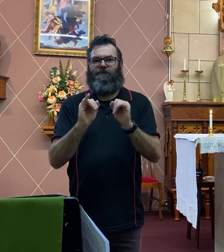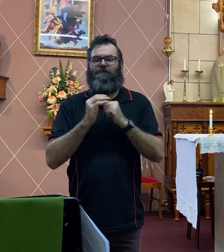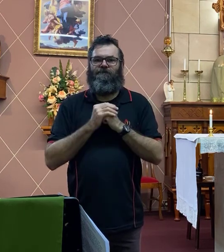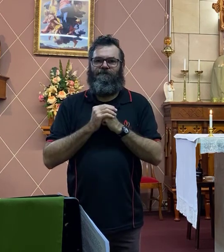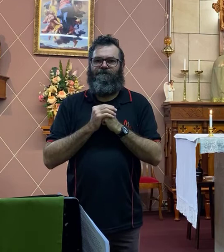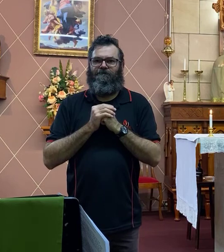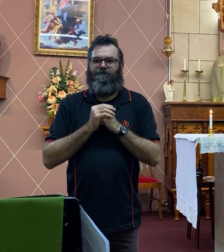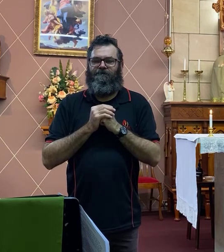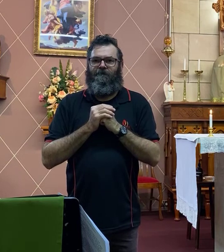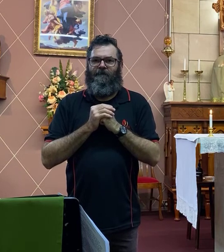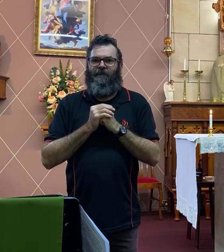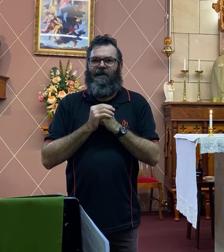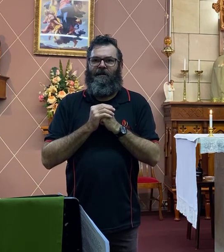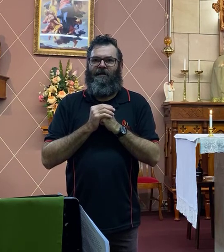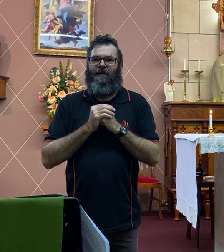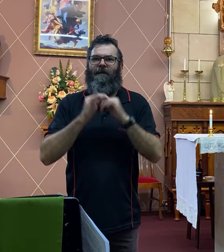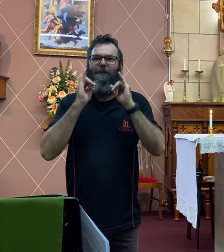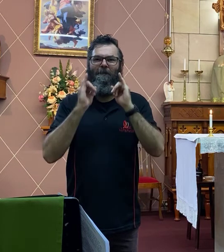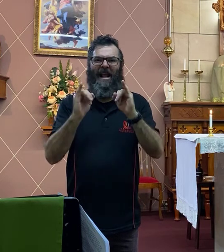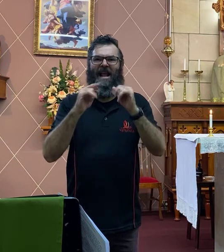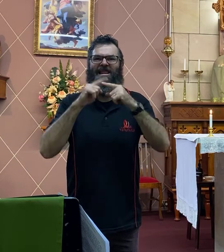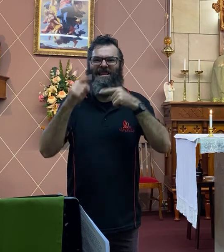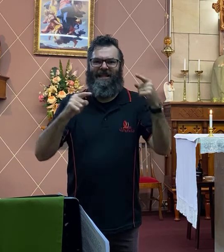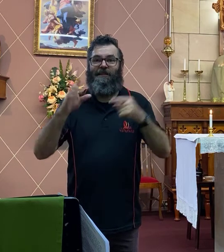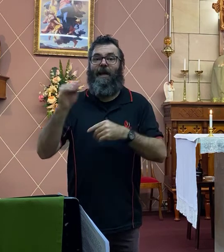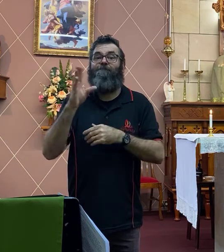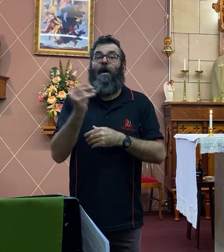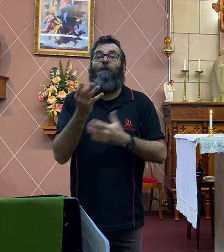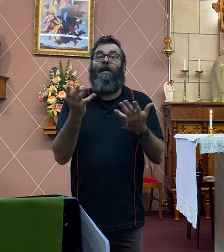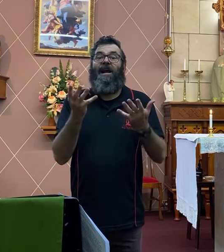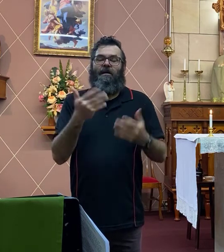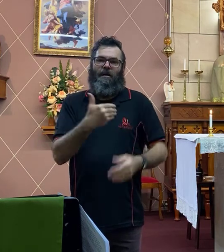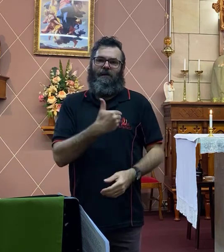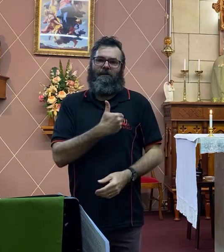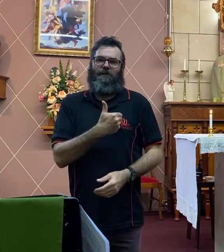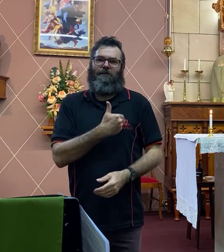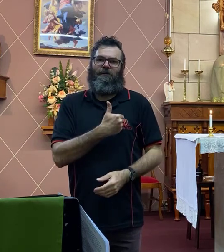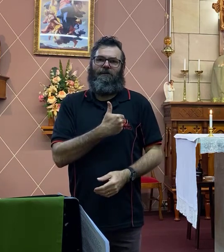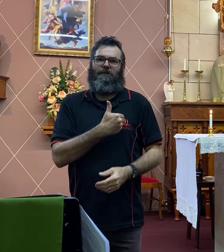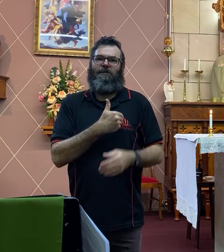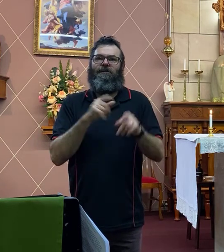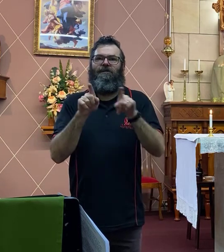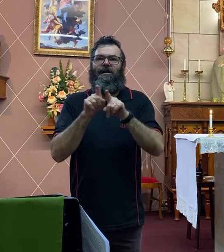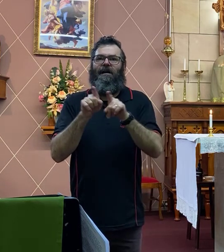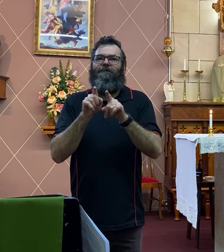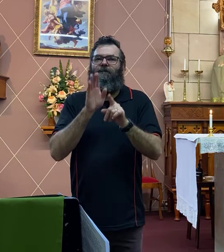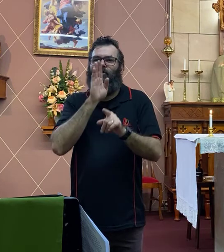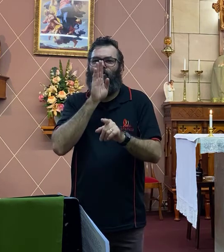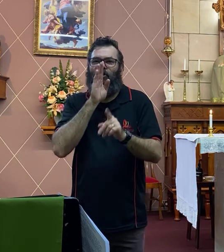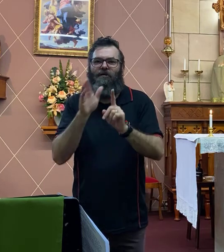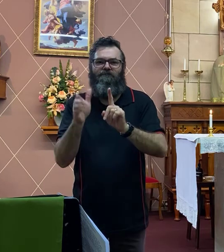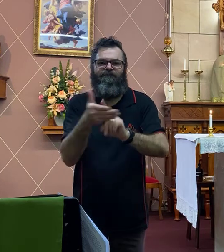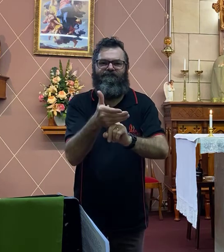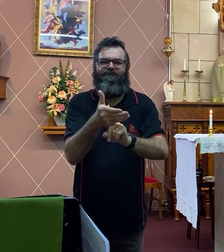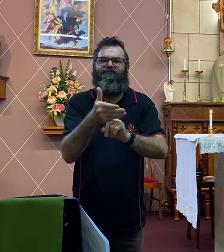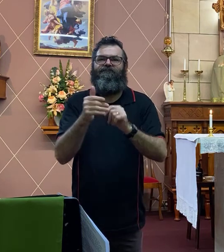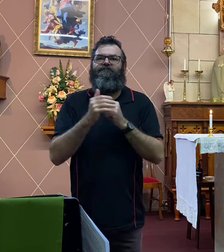come from the heart, like adultery, fornication,